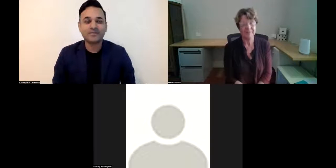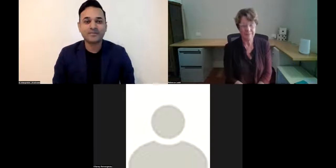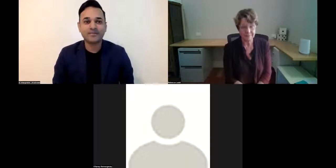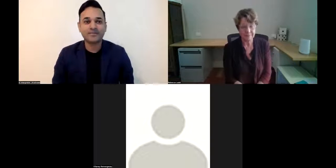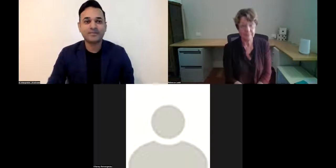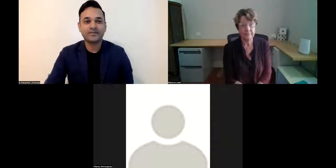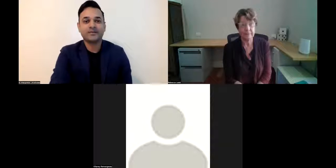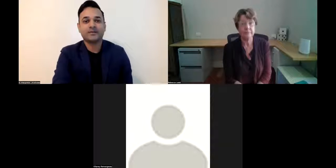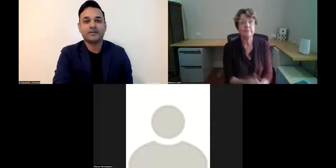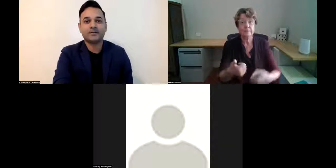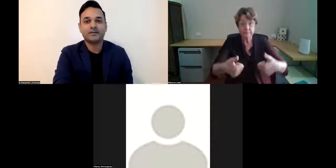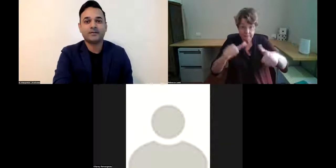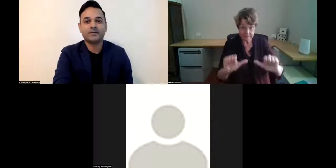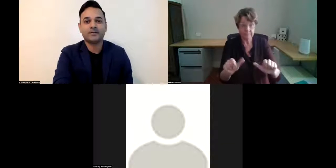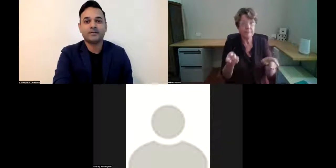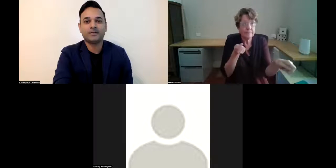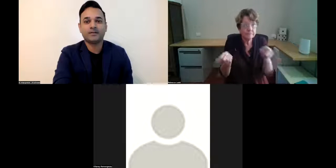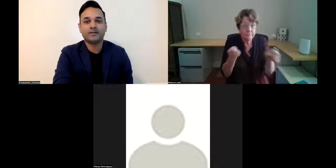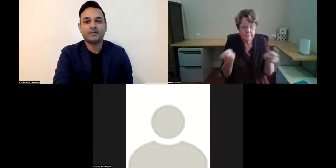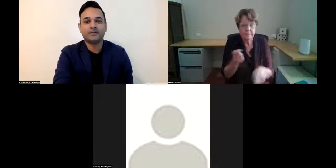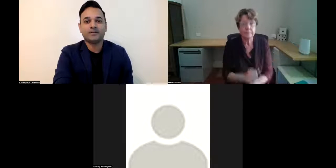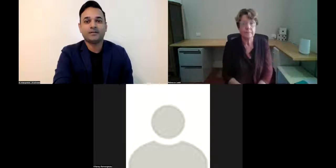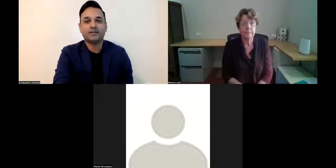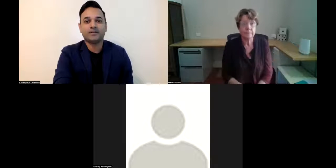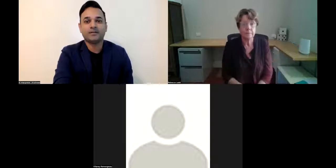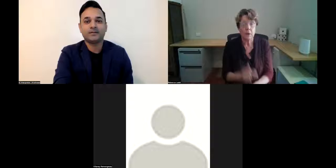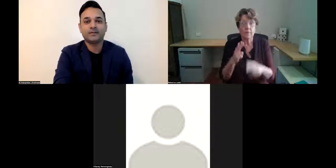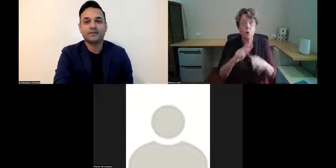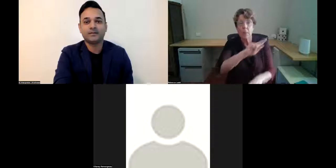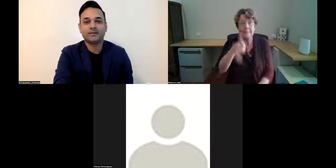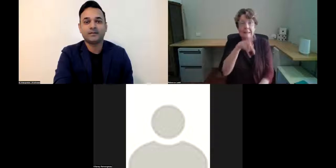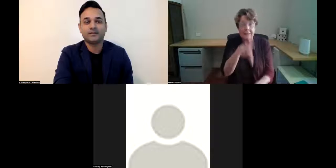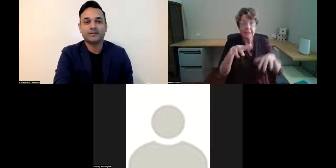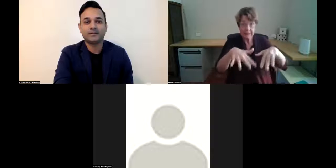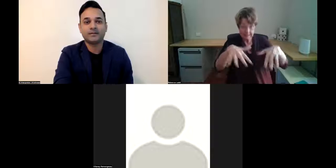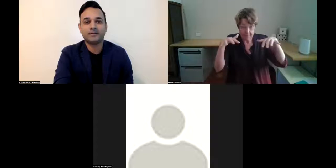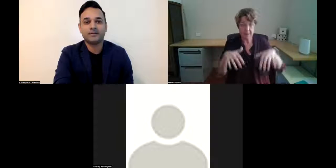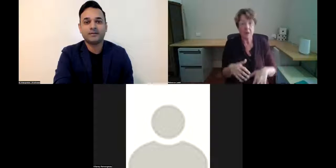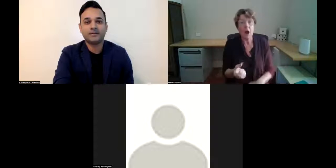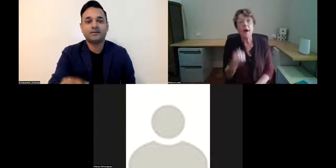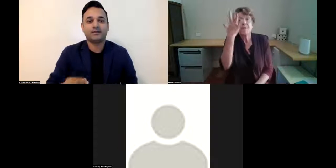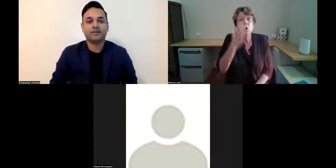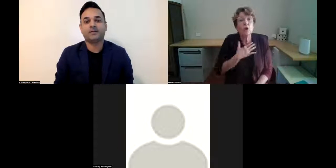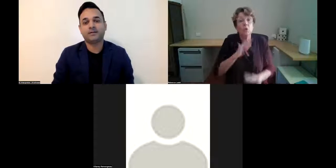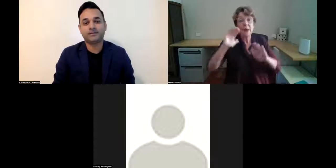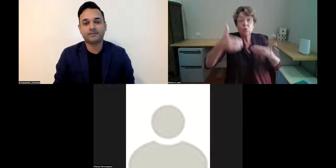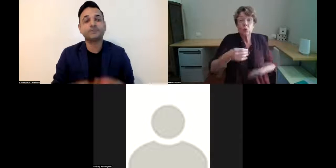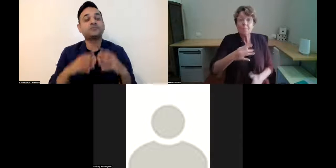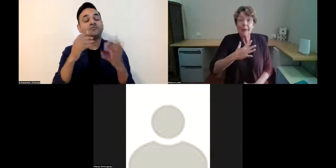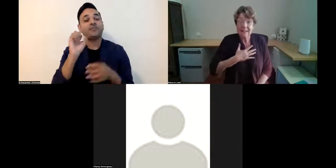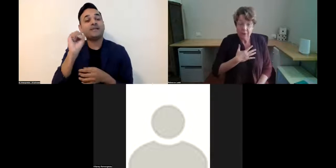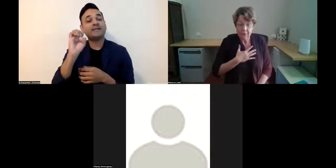Also, as moderator for this Pacific Satellite Summit, I forgot to introduce myself. I'm Setareki